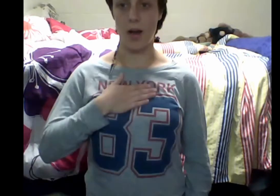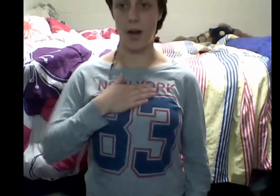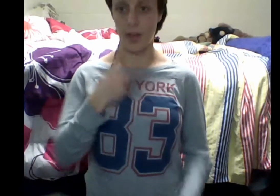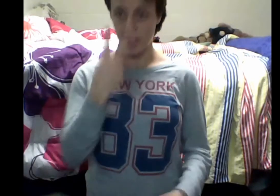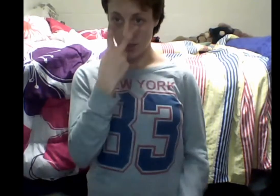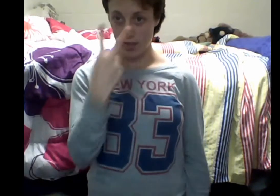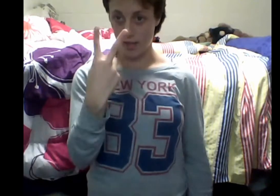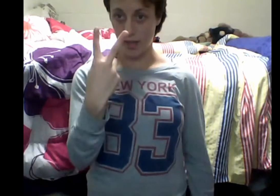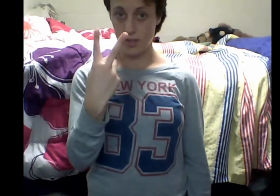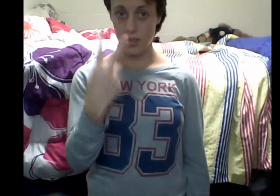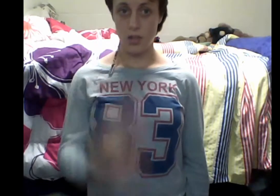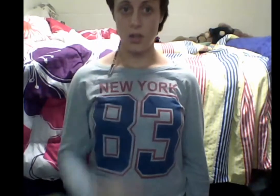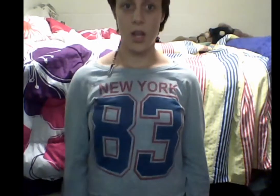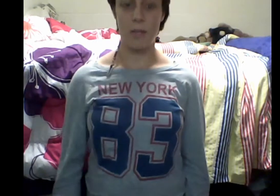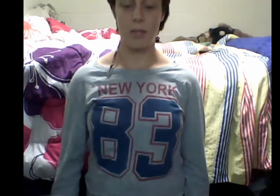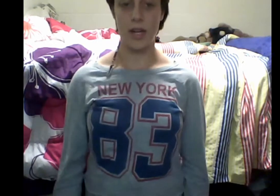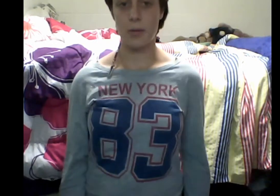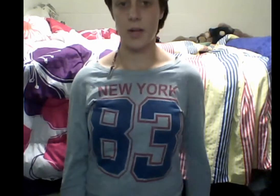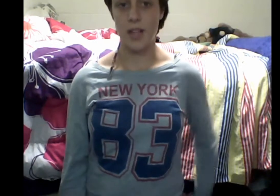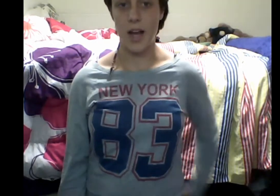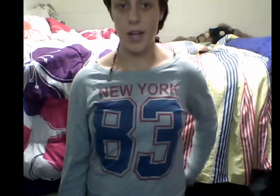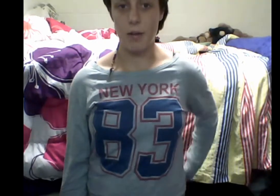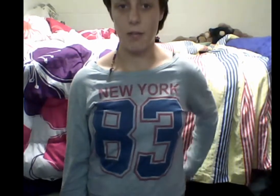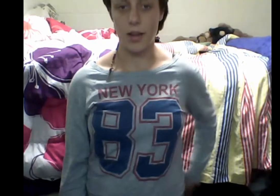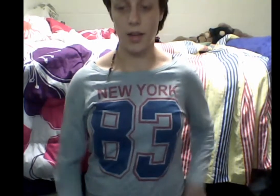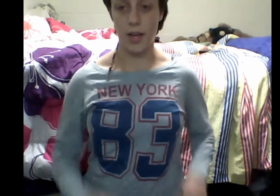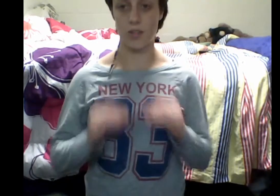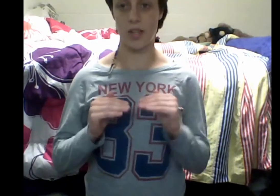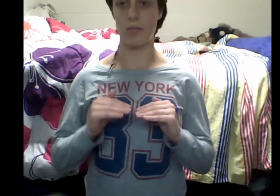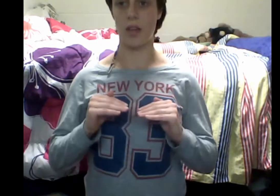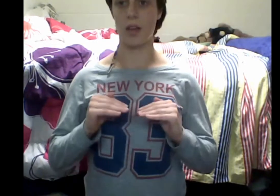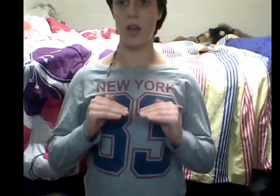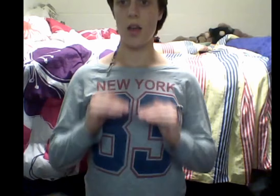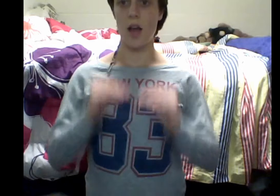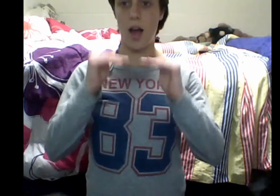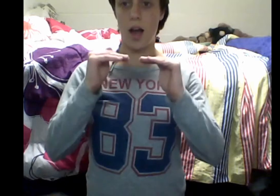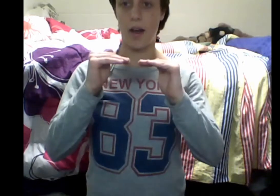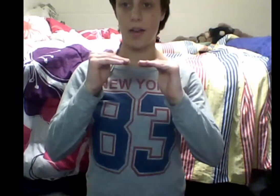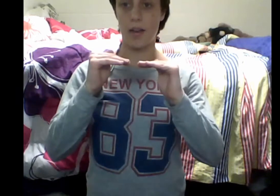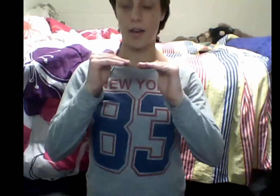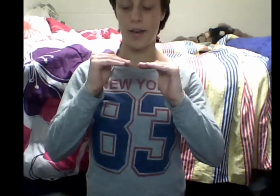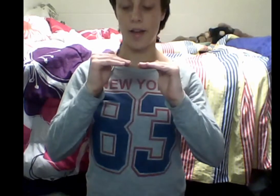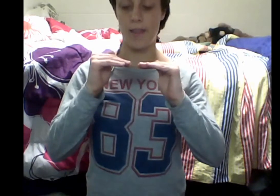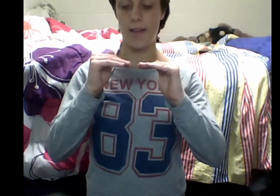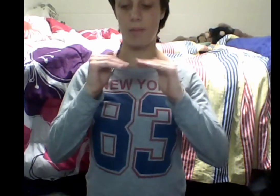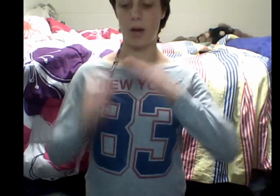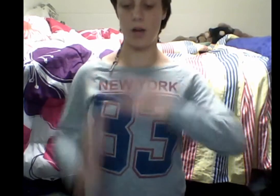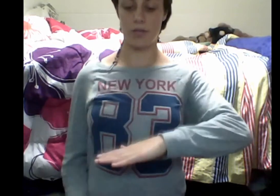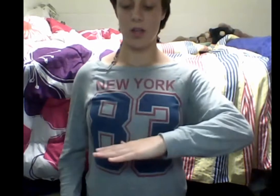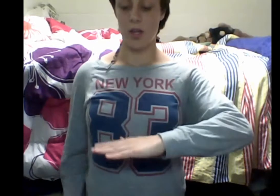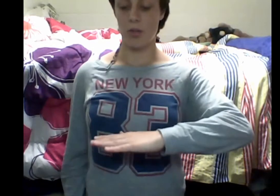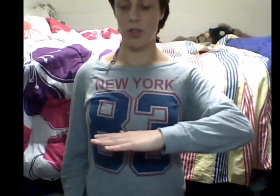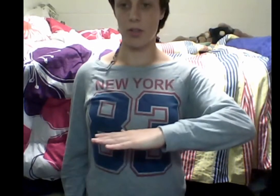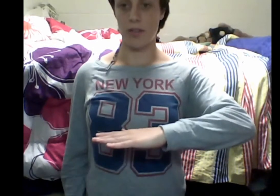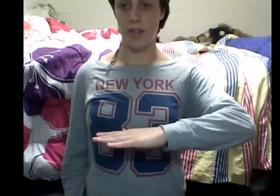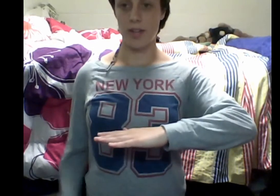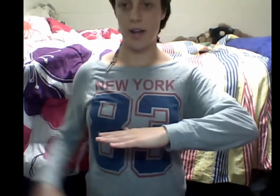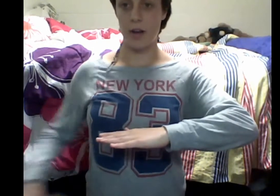my sight. And then next part is high above my life, so same thing, high, and then above, put your left hand down